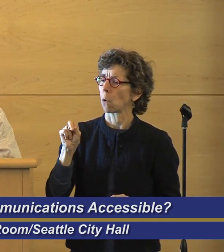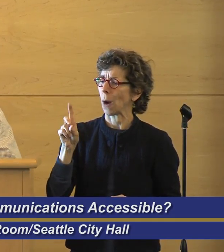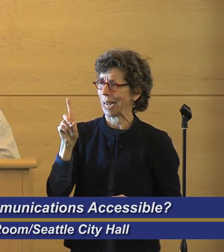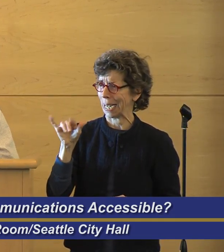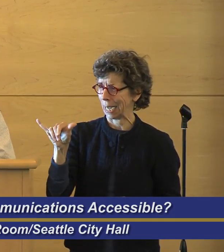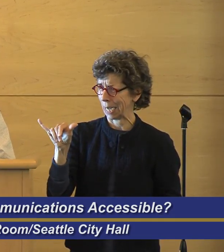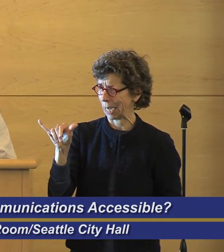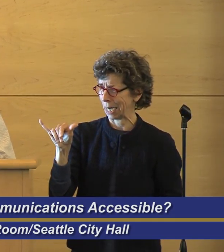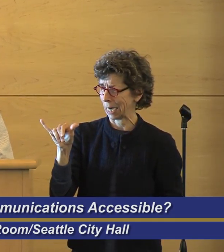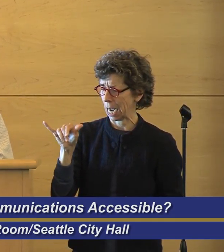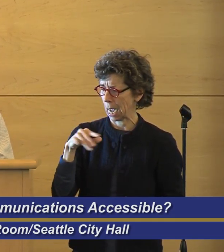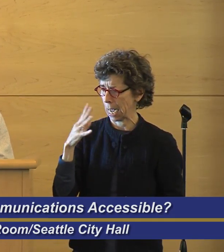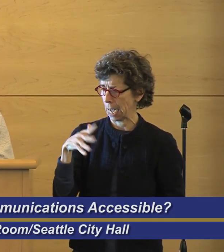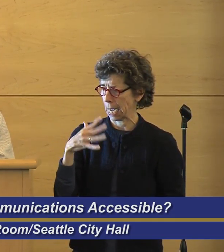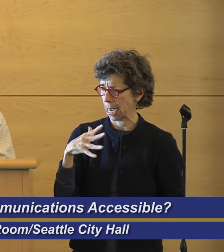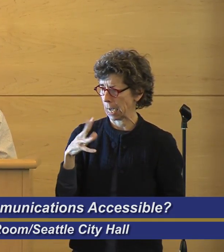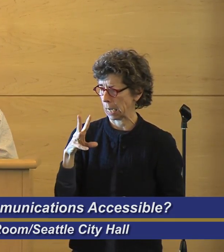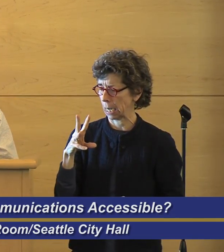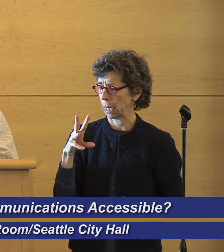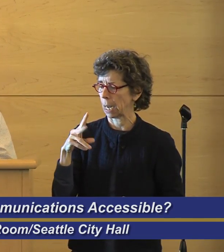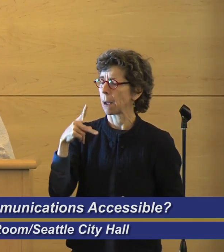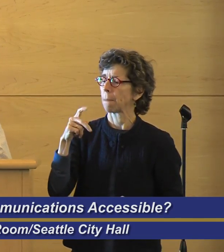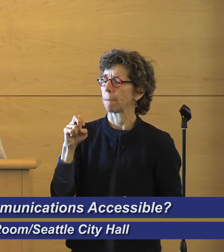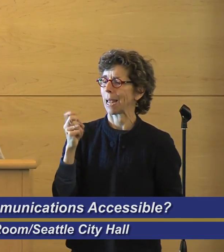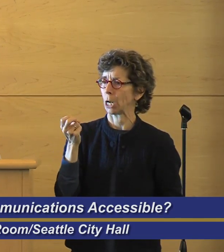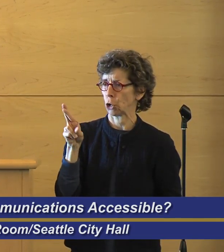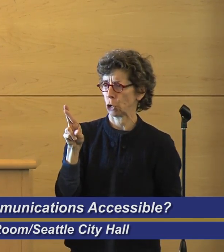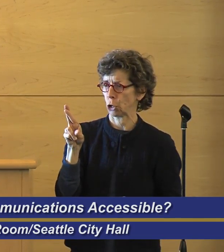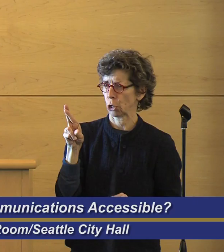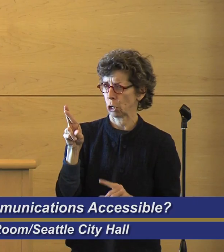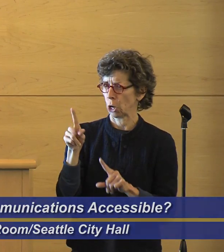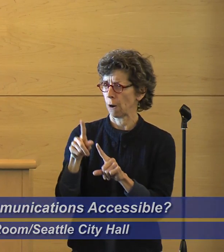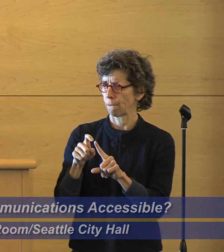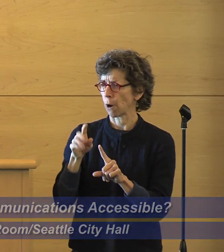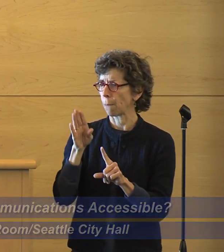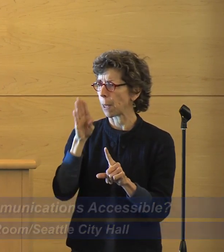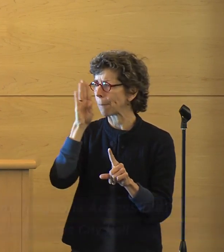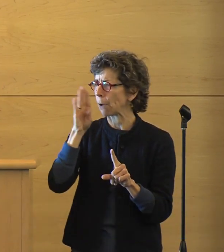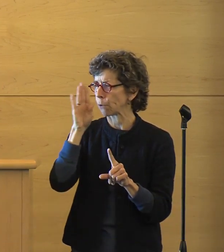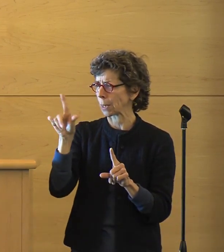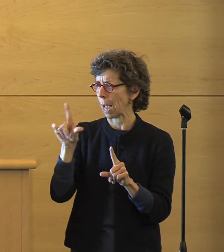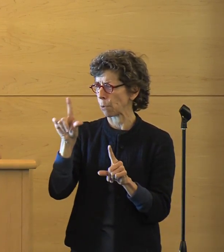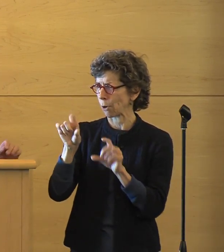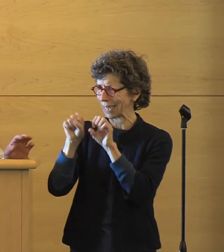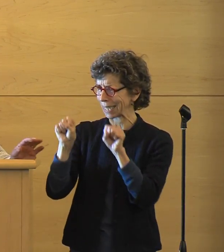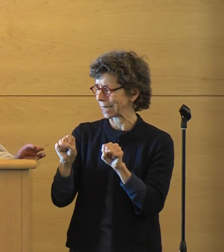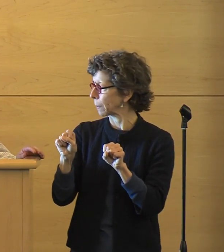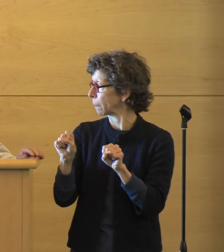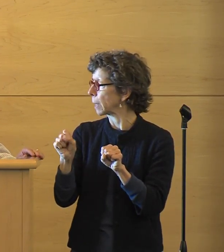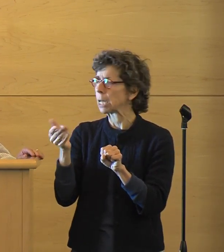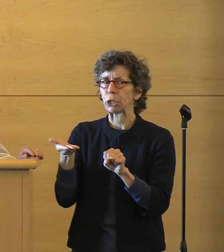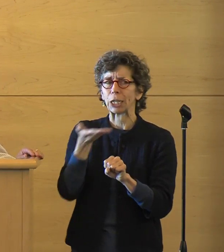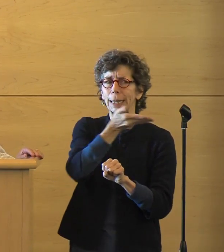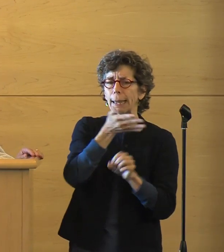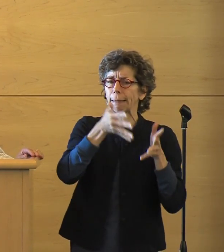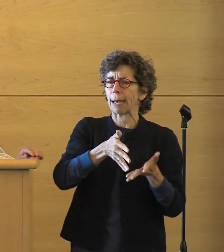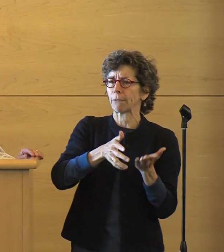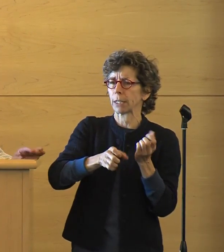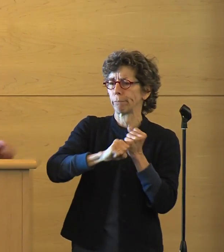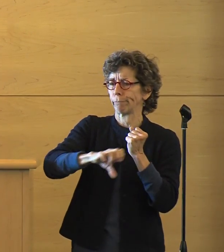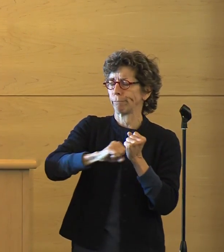the process. We're in the process. So we're all learning here. Also, I might bring up, too,